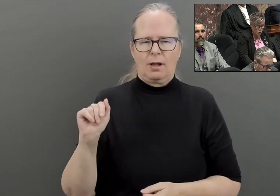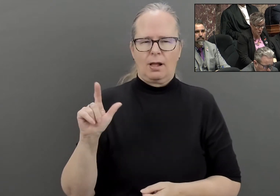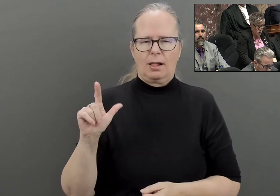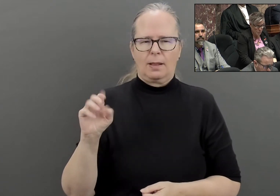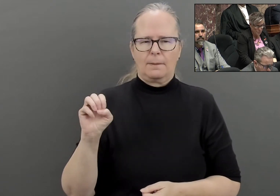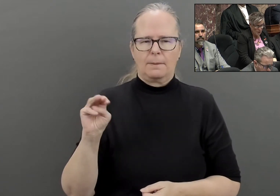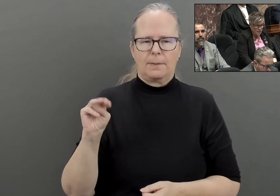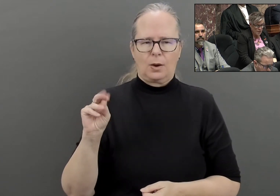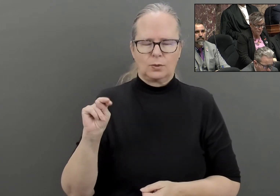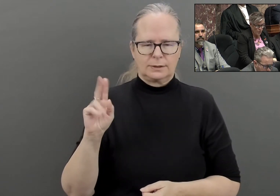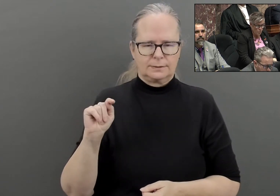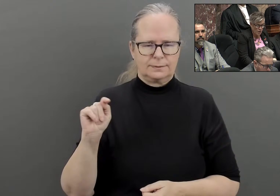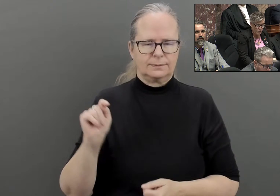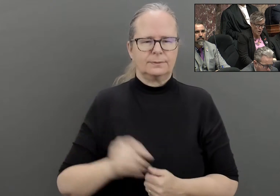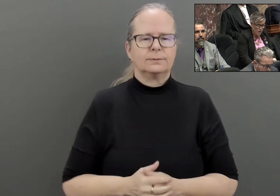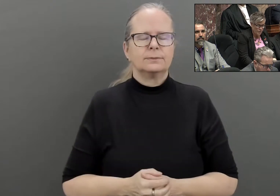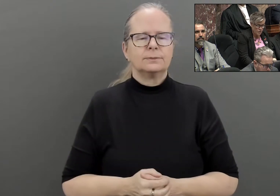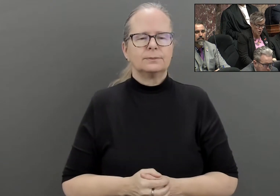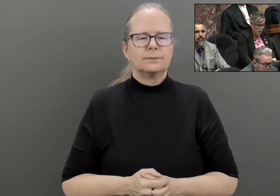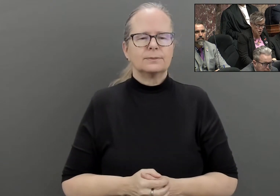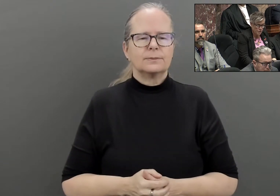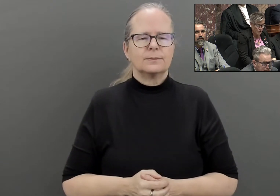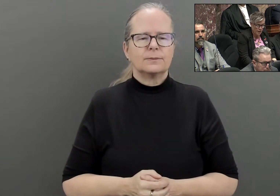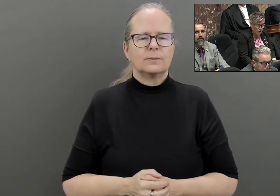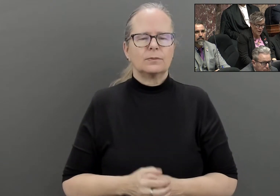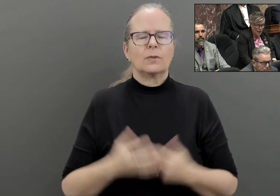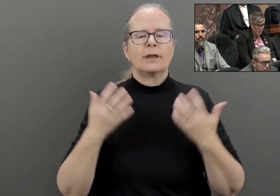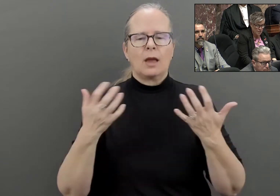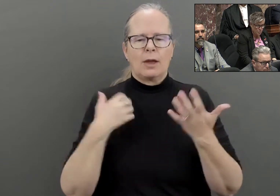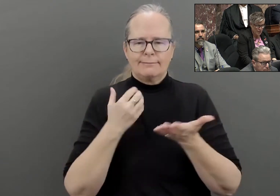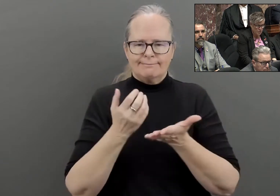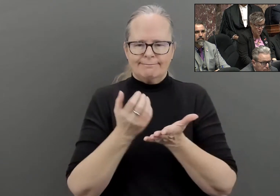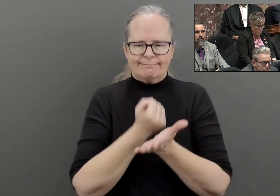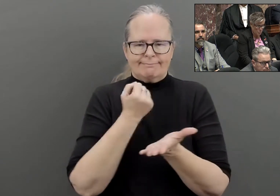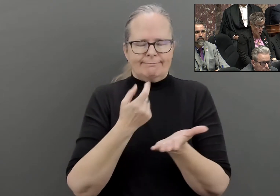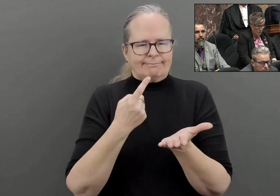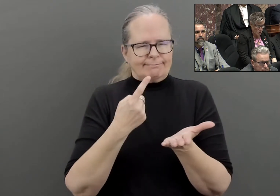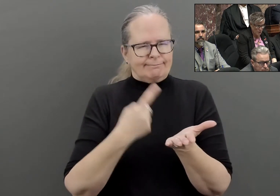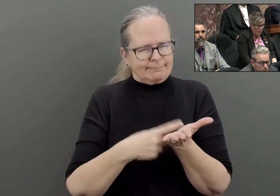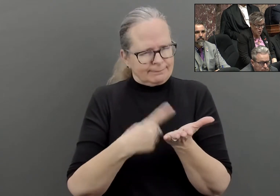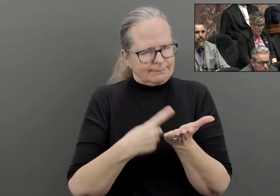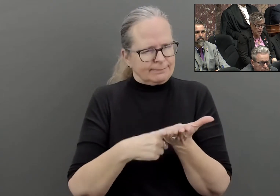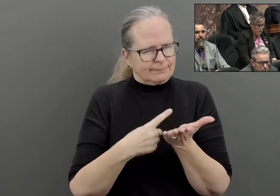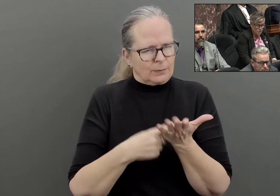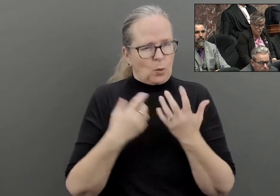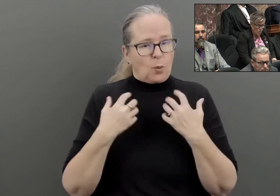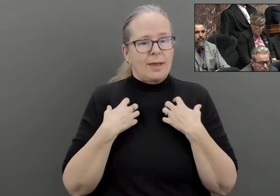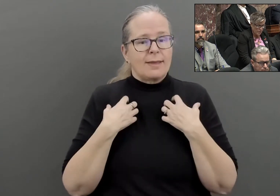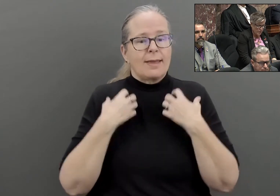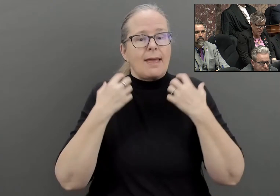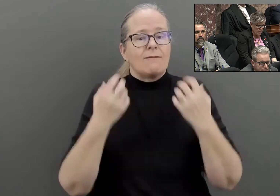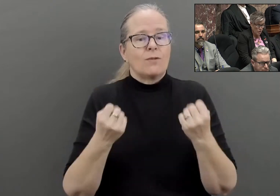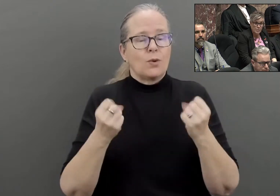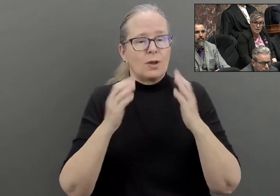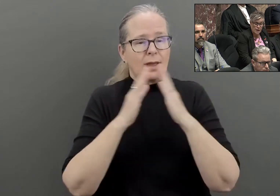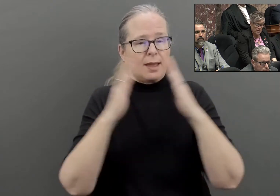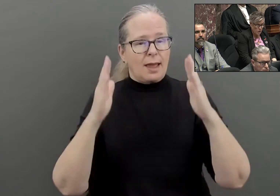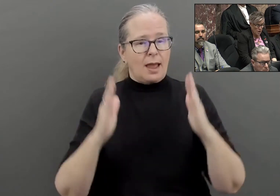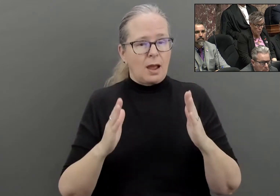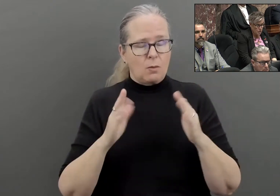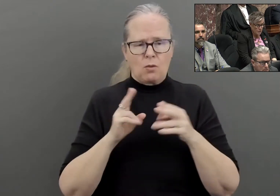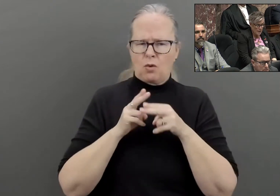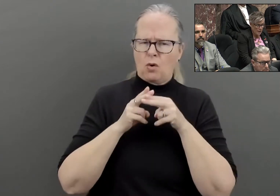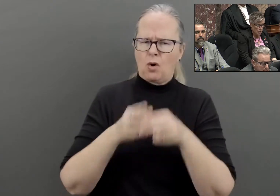Prince George. Set Free Recovery offers a Christian faith and abstinence-based treatment model. 20 years ago, while living in the Lower